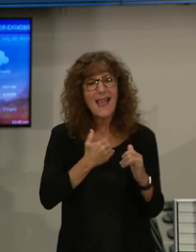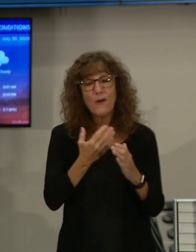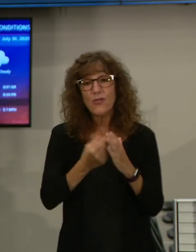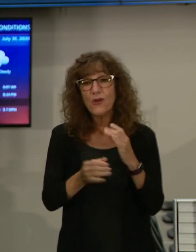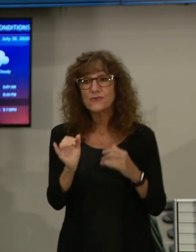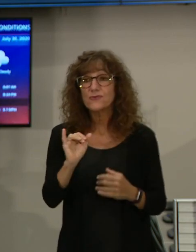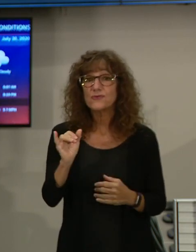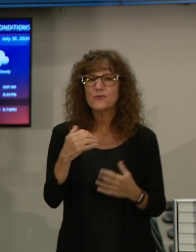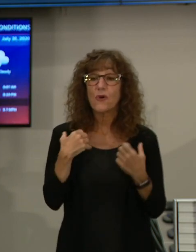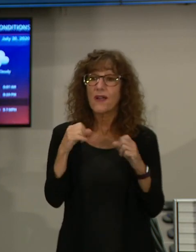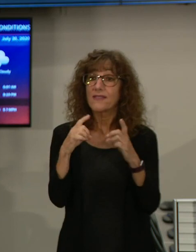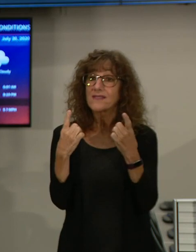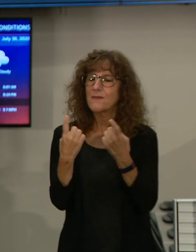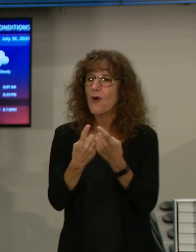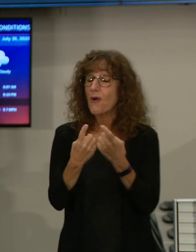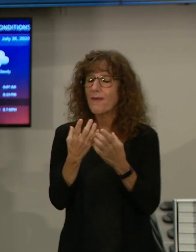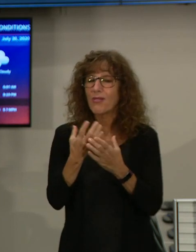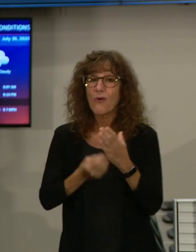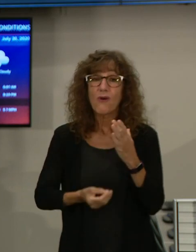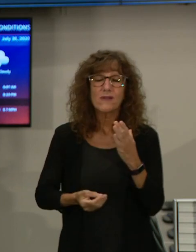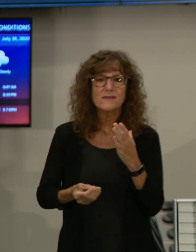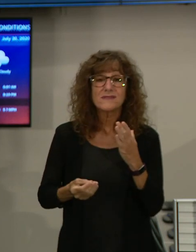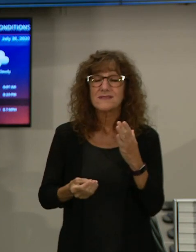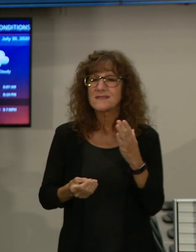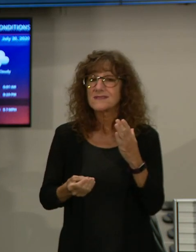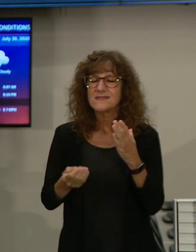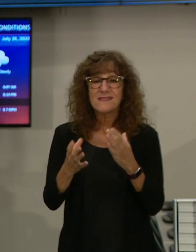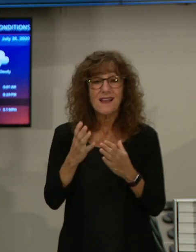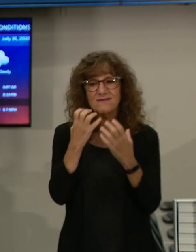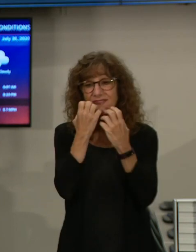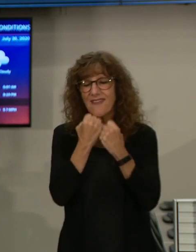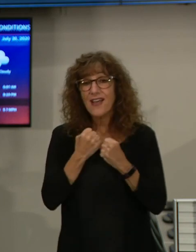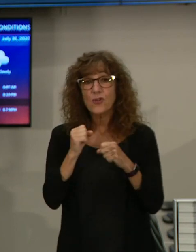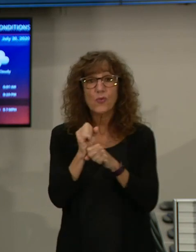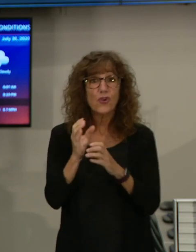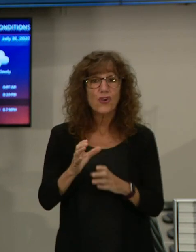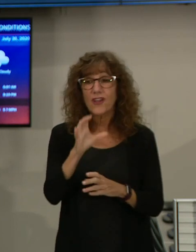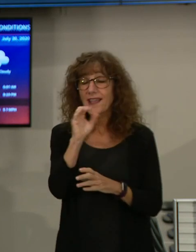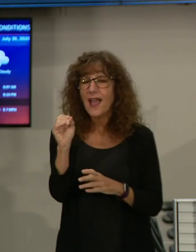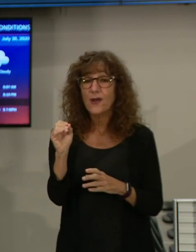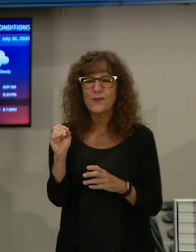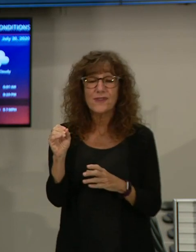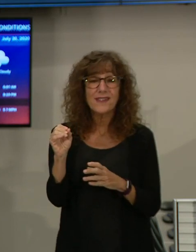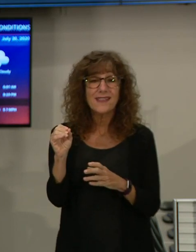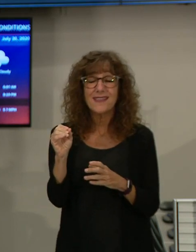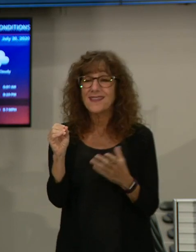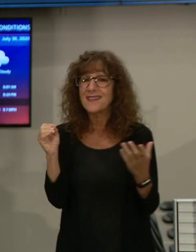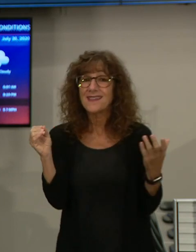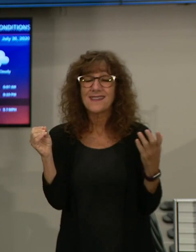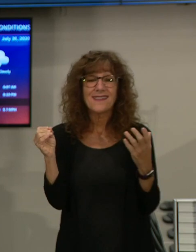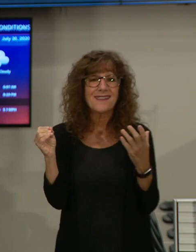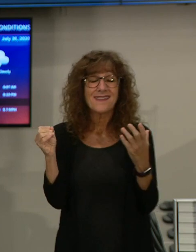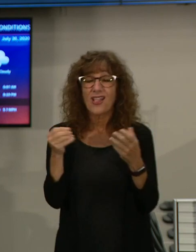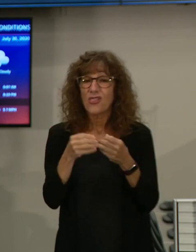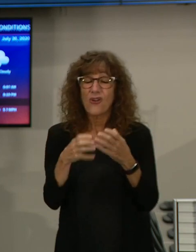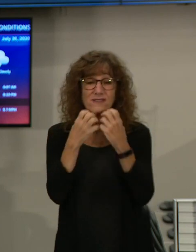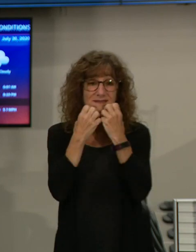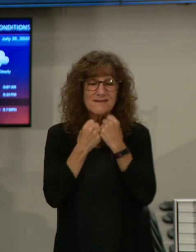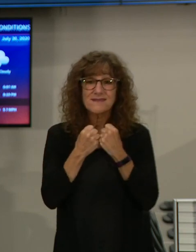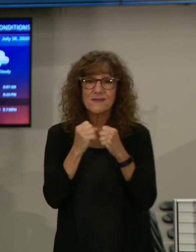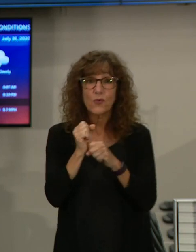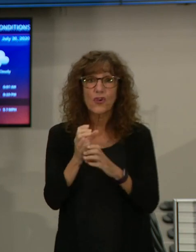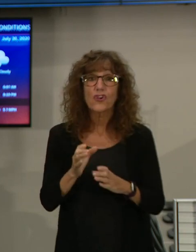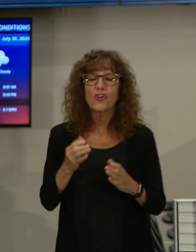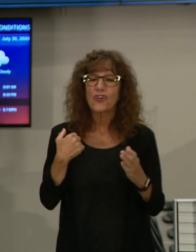that our health department lost a valued employee, that our county lost one, and that we will make sure that we